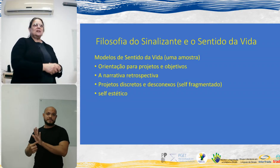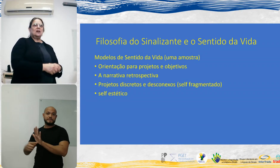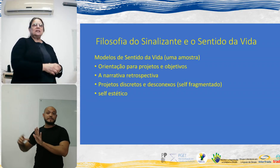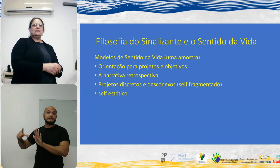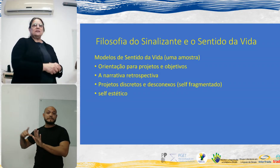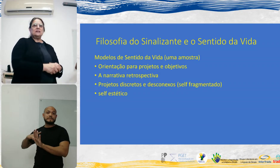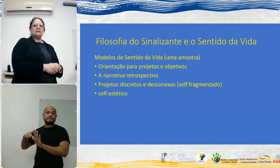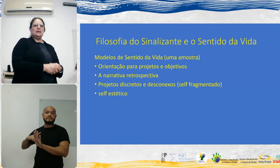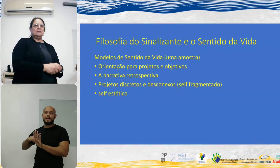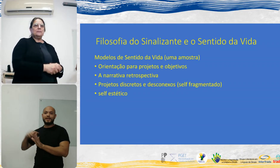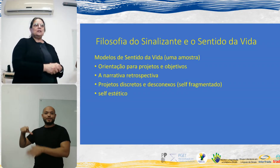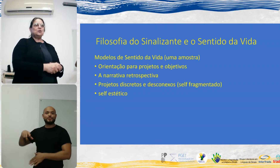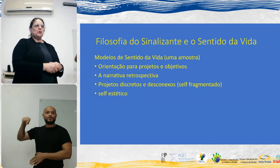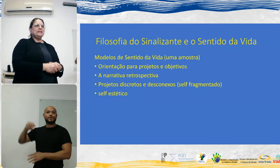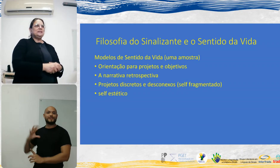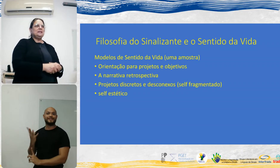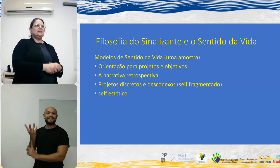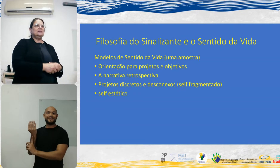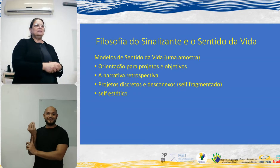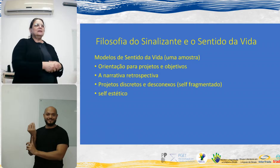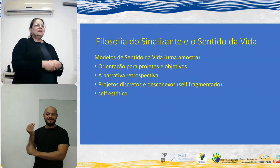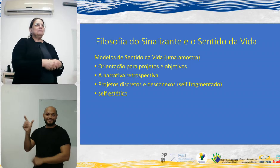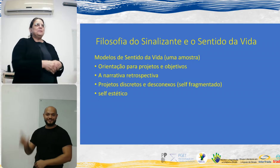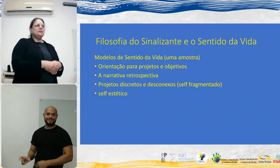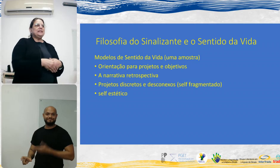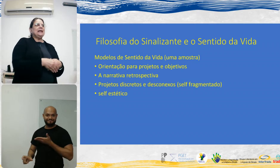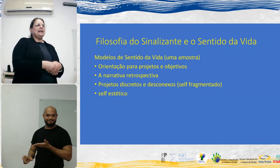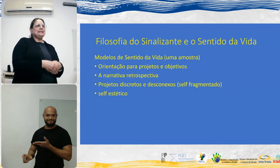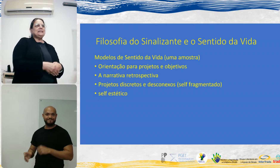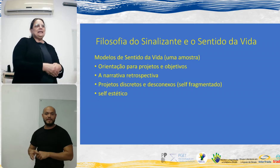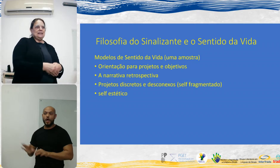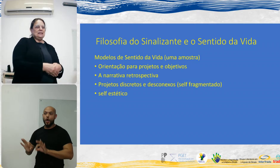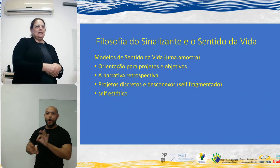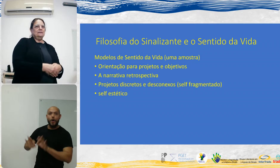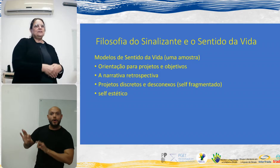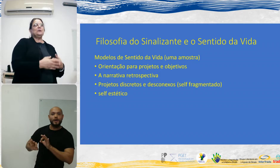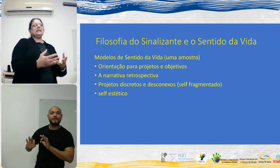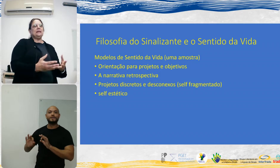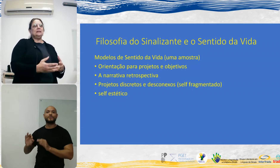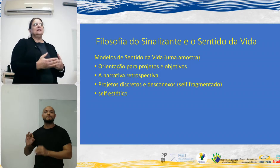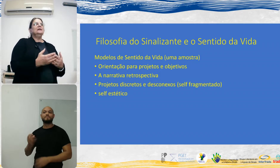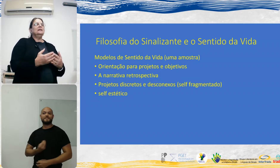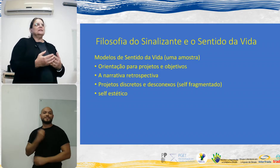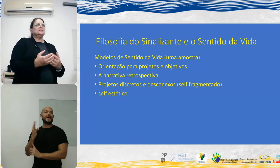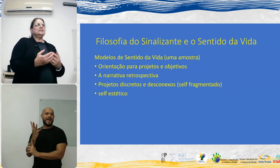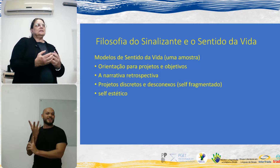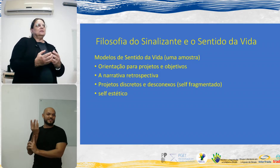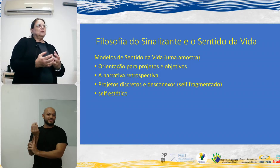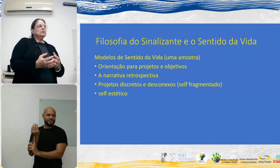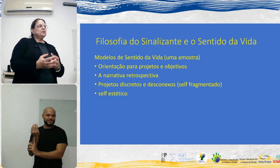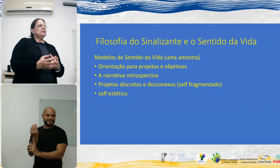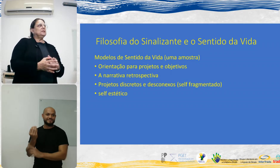made that kind of a choice in building an aesthetic life. So again,